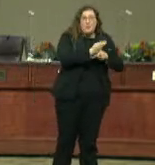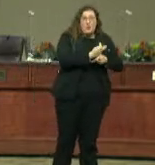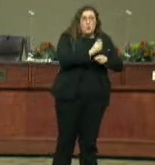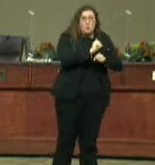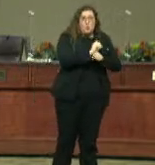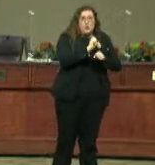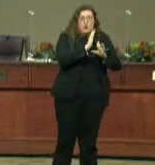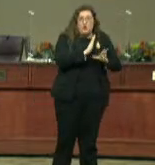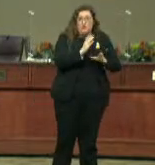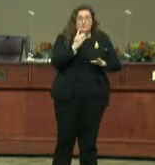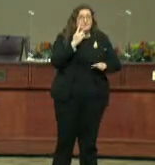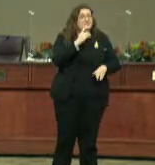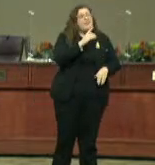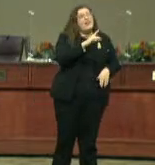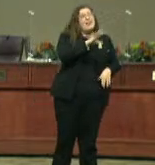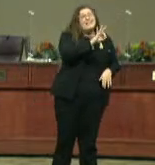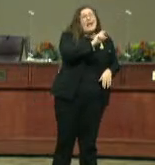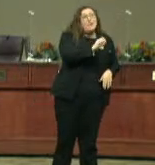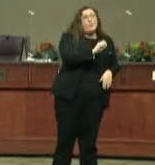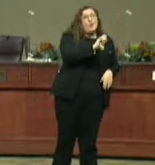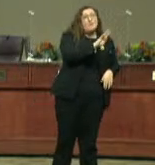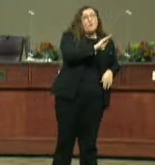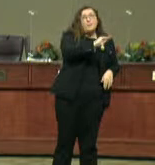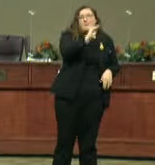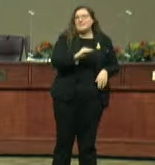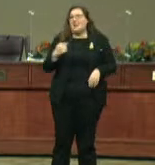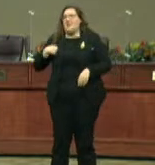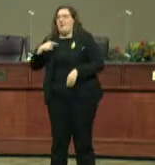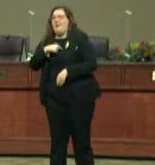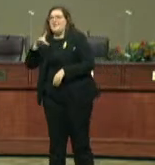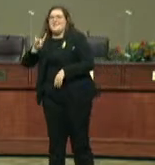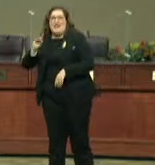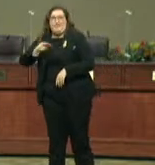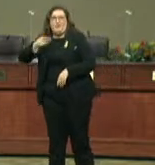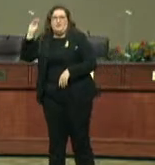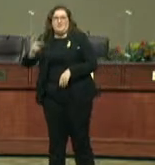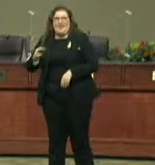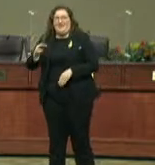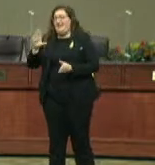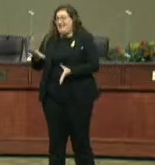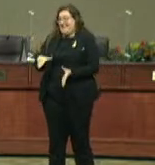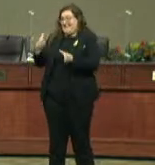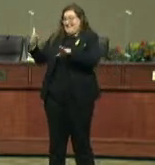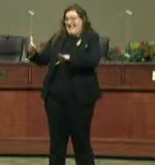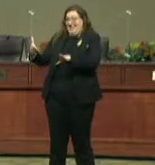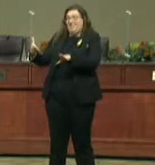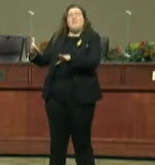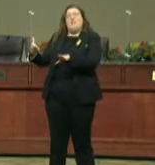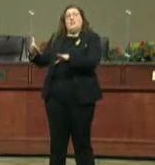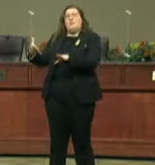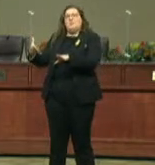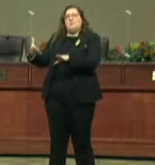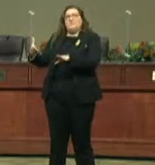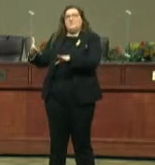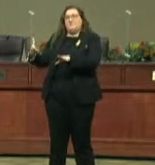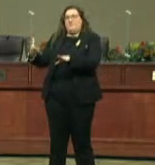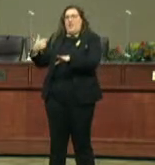is 9.4. Case fatality rate for us is about half of what it is for